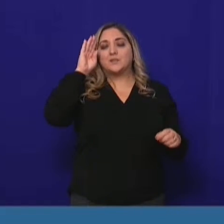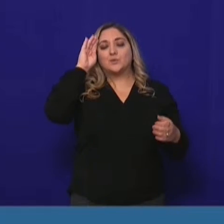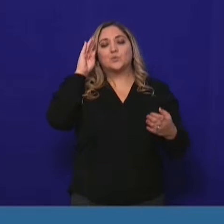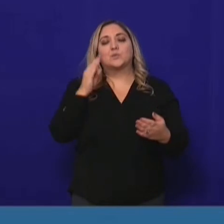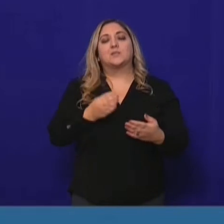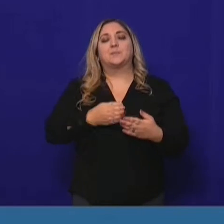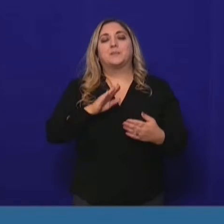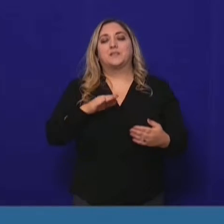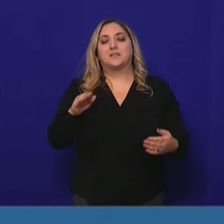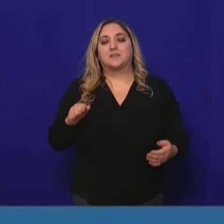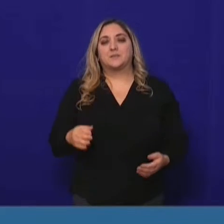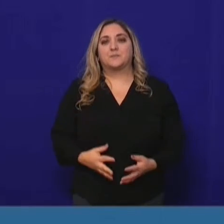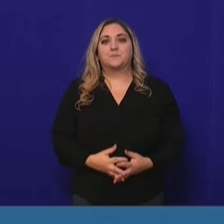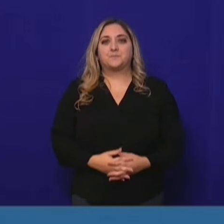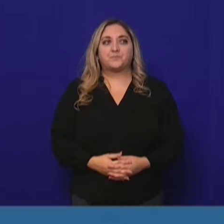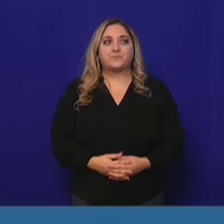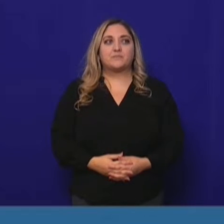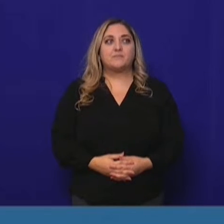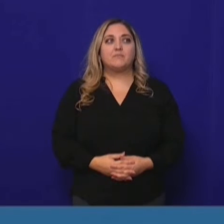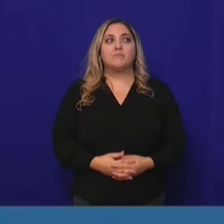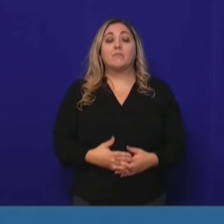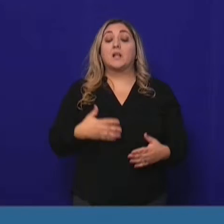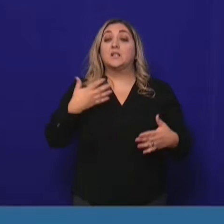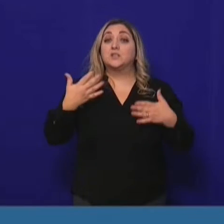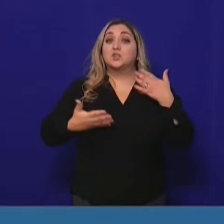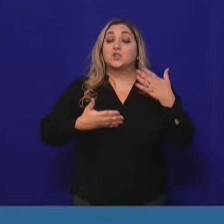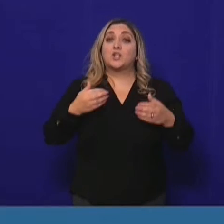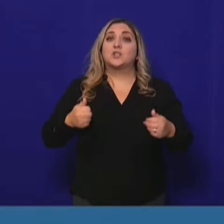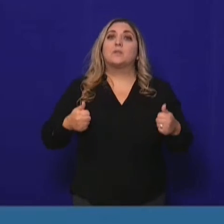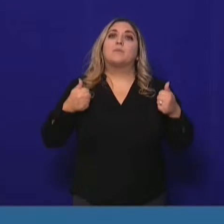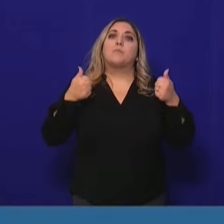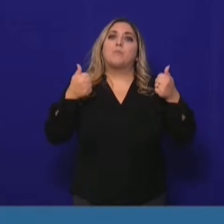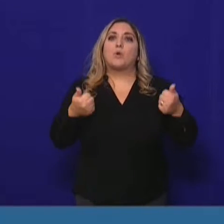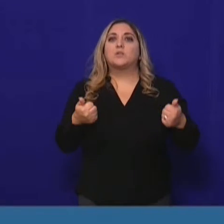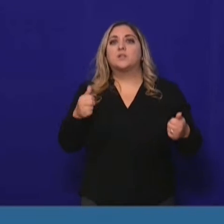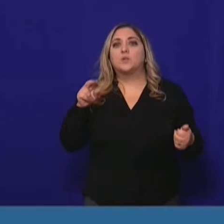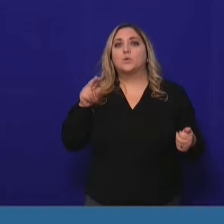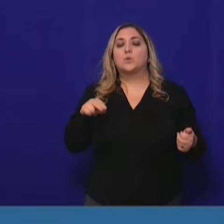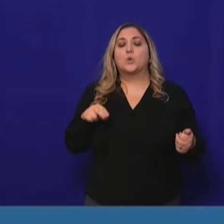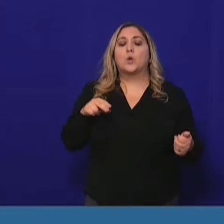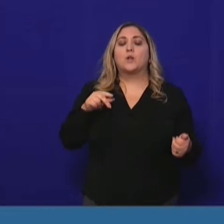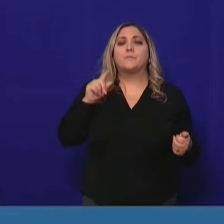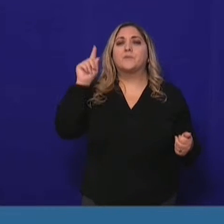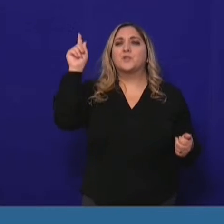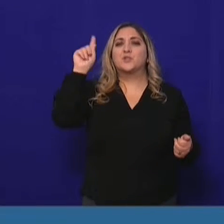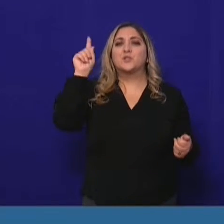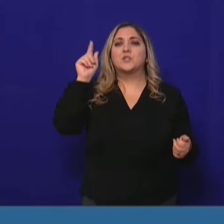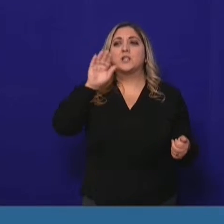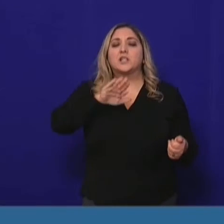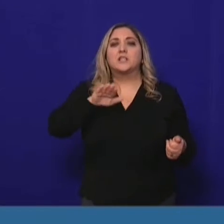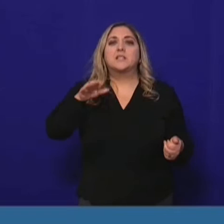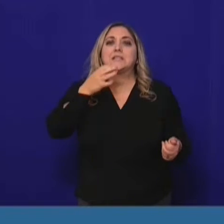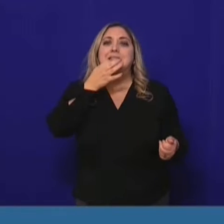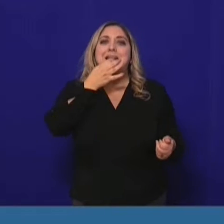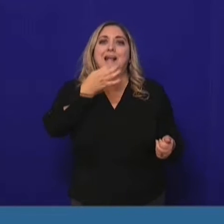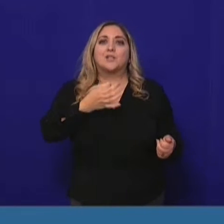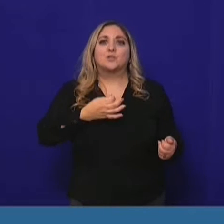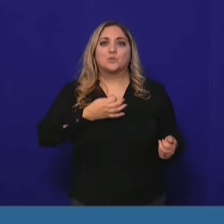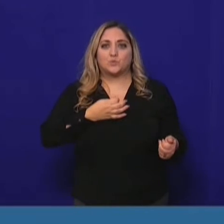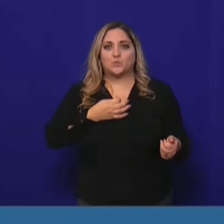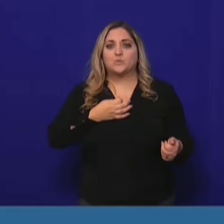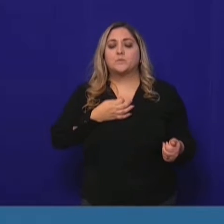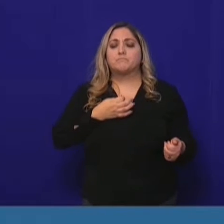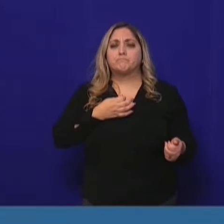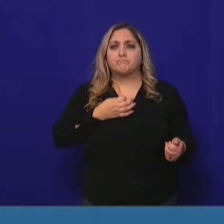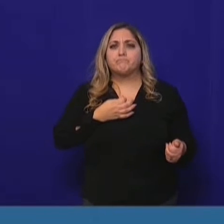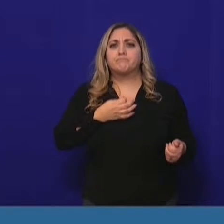lill-pubbliku. Punt ukoll importanti huwa li qegħdin ikollna mistoqsijiet fuq in-nies li